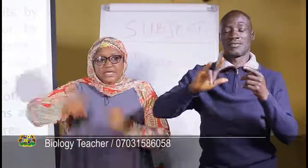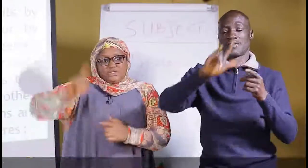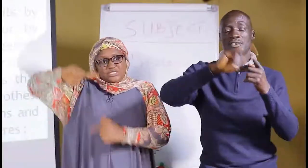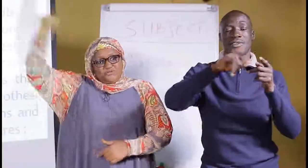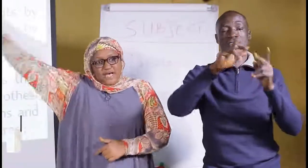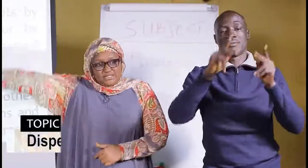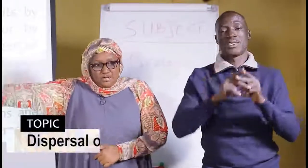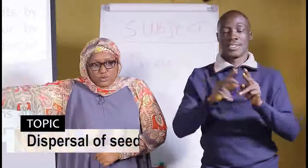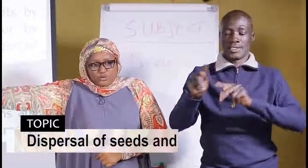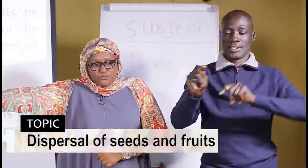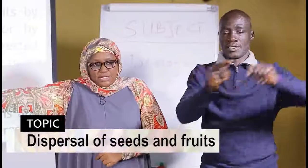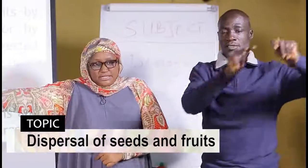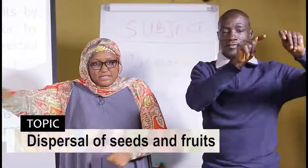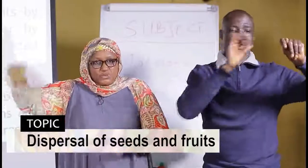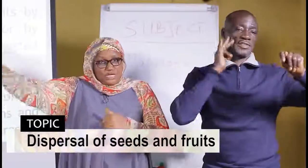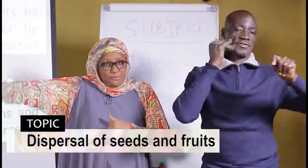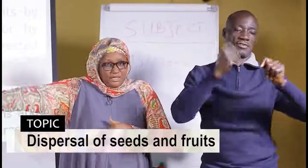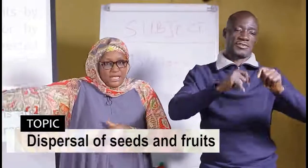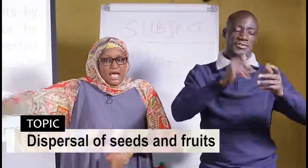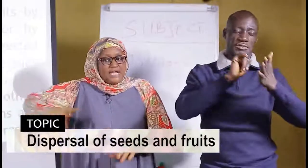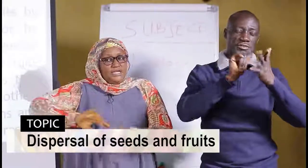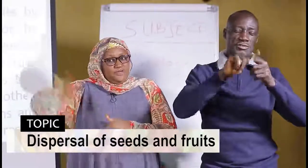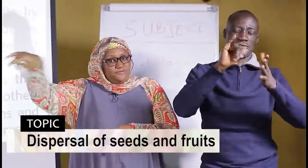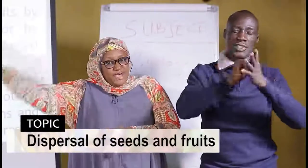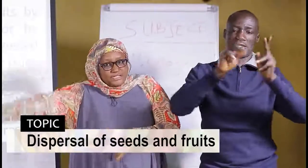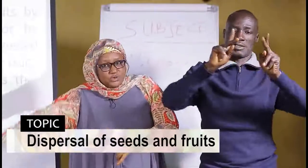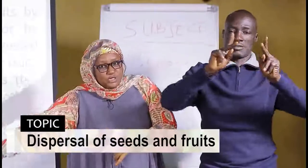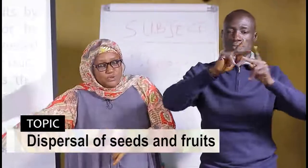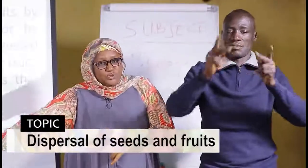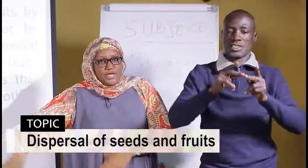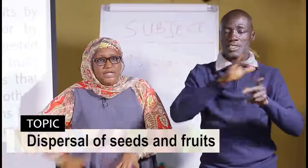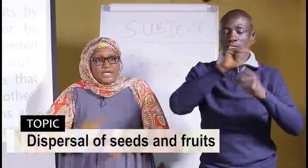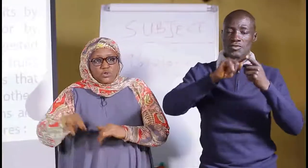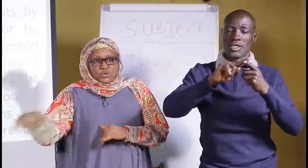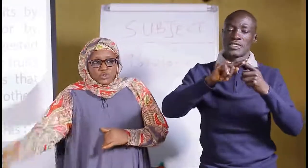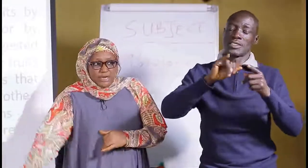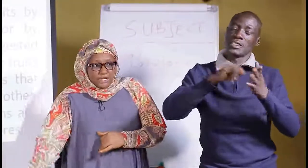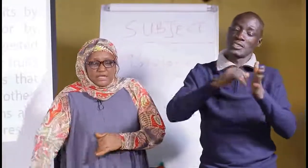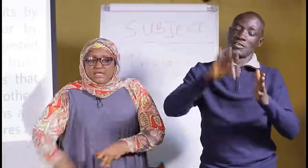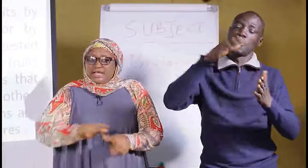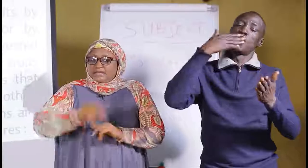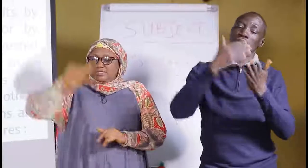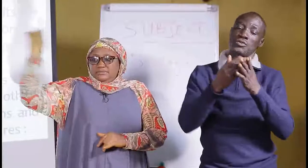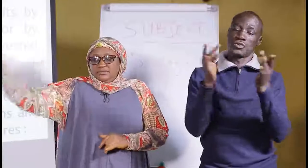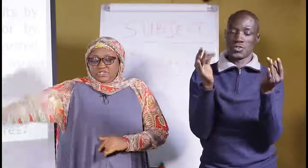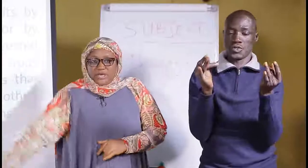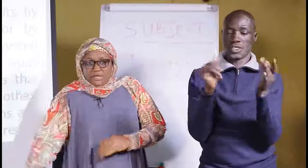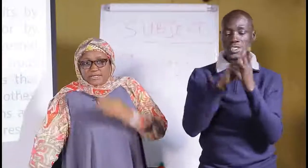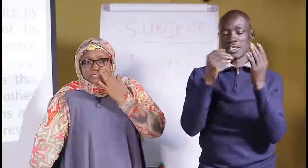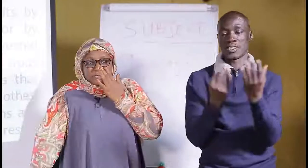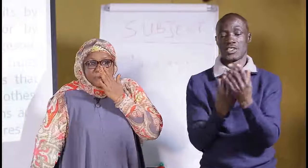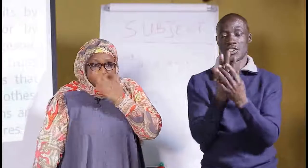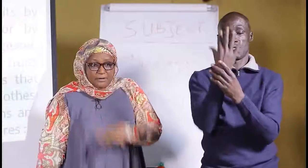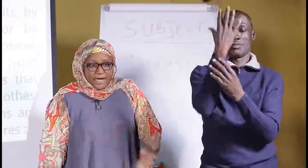place, it transfers those fruit and seed to that place. And if it finds a suitable soil, it can also germinate. That is